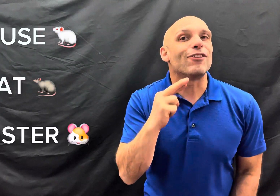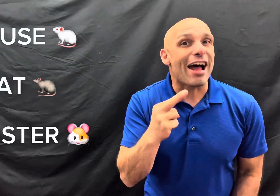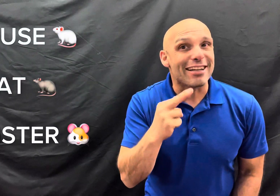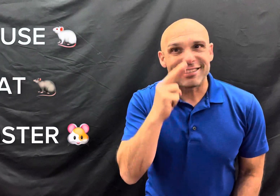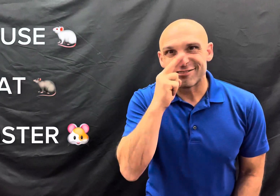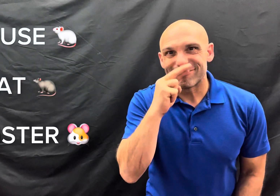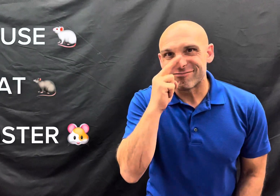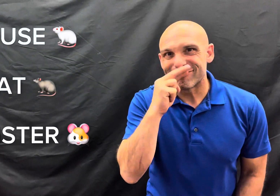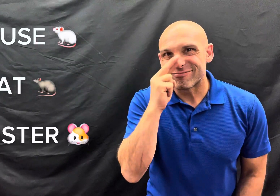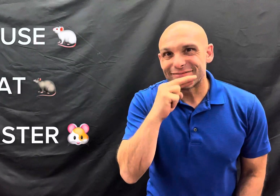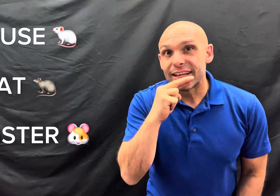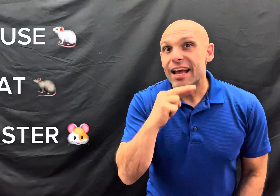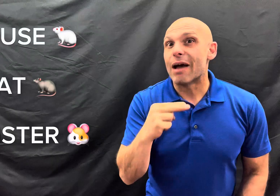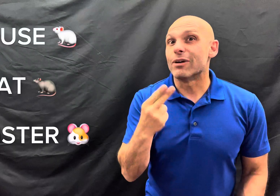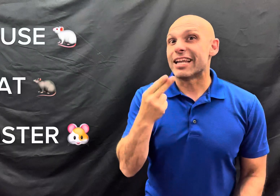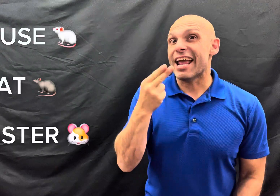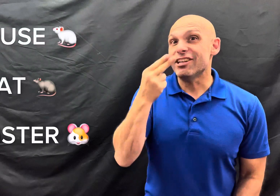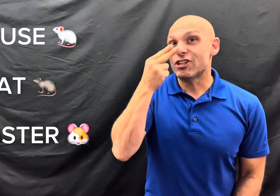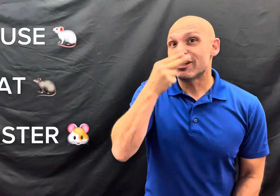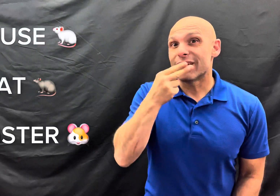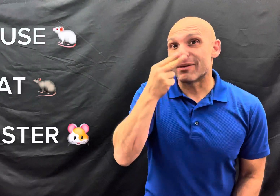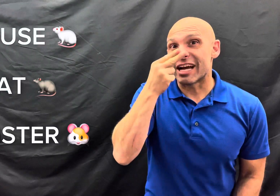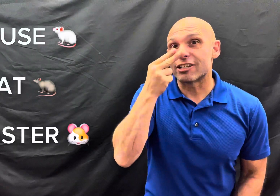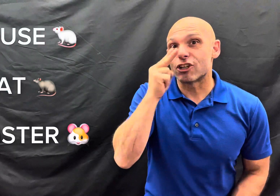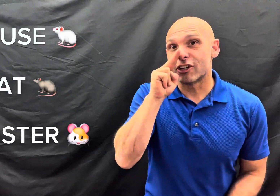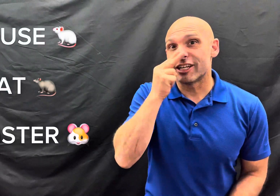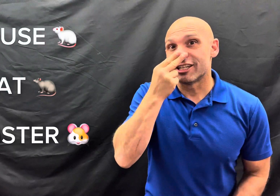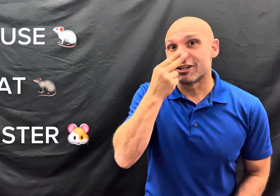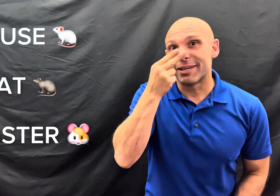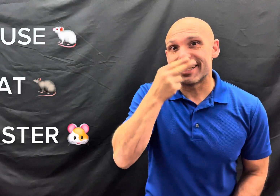rat. And with an H, and we kind of turn it a little bit